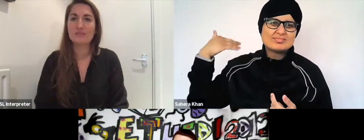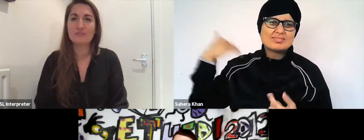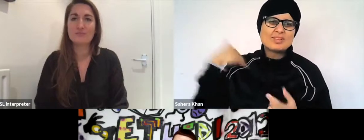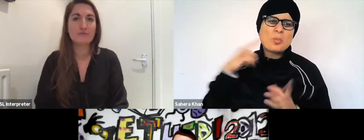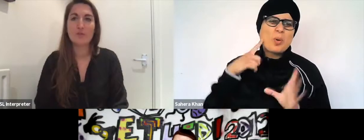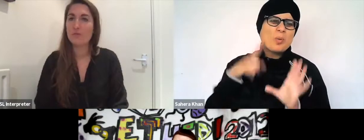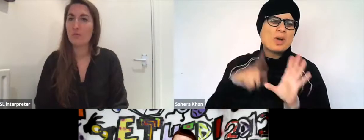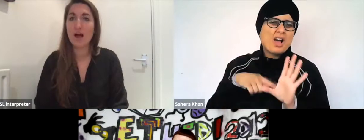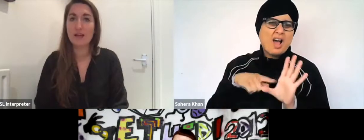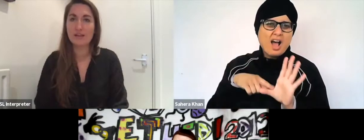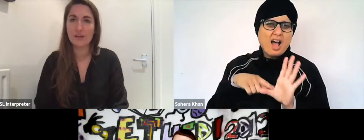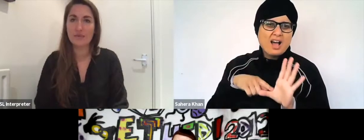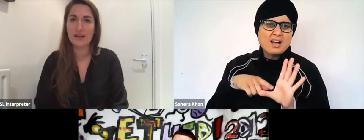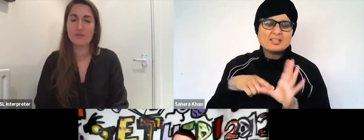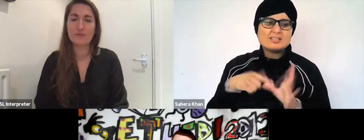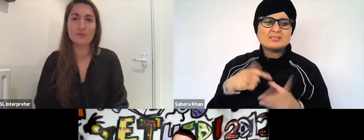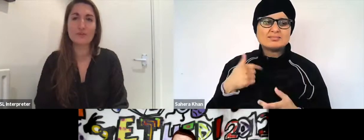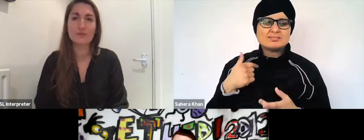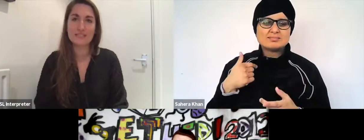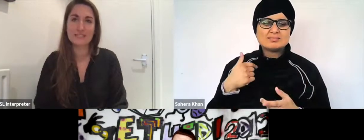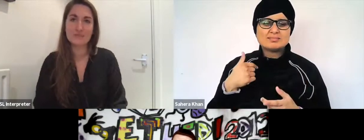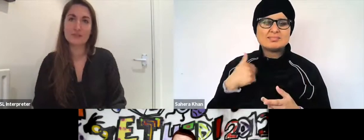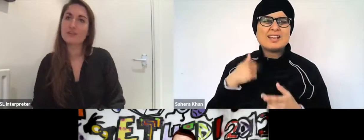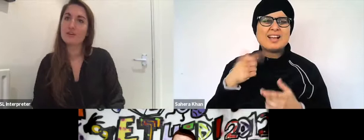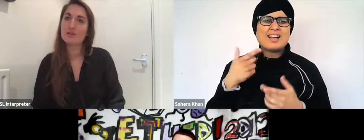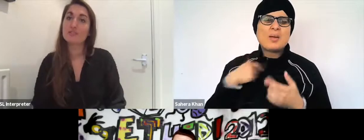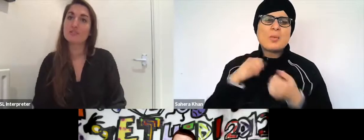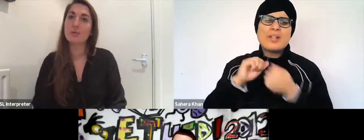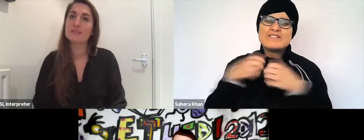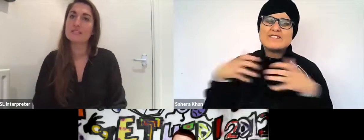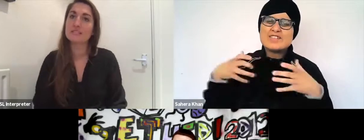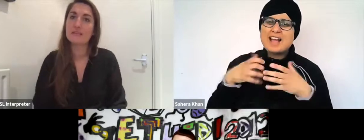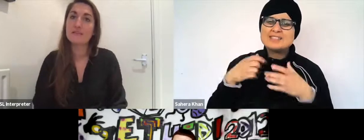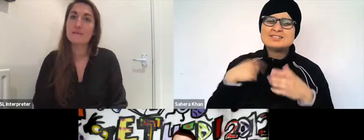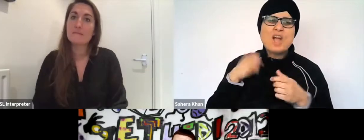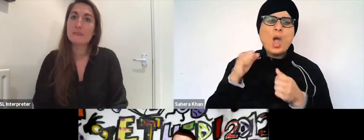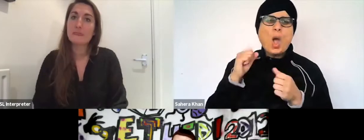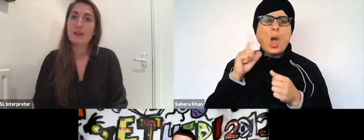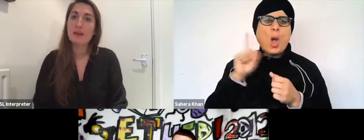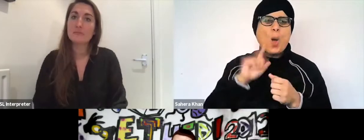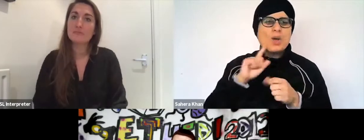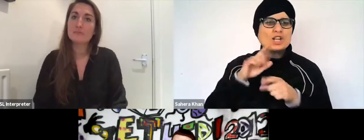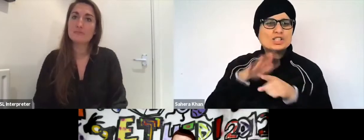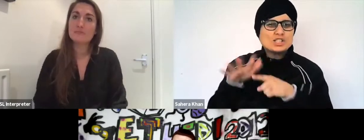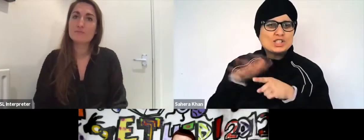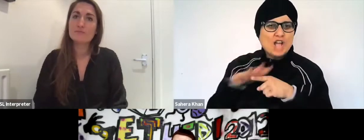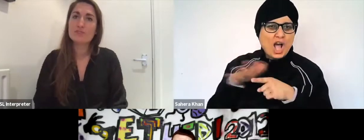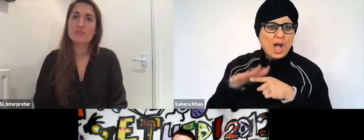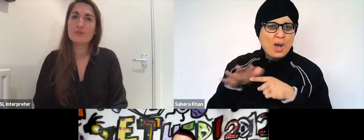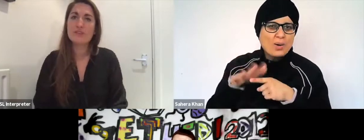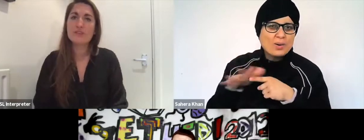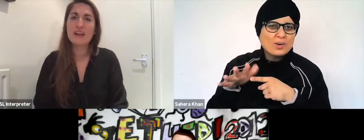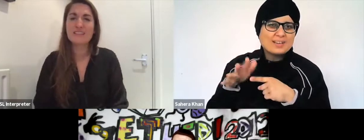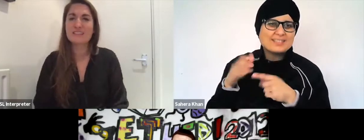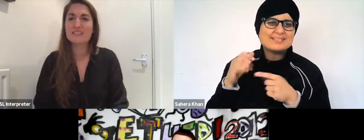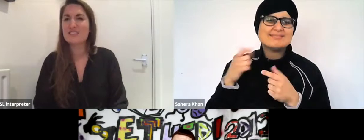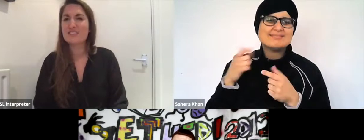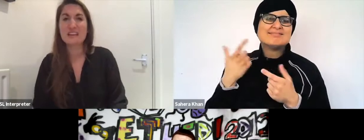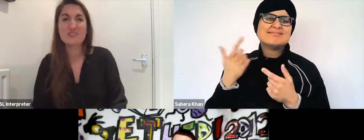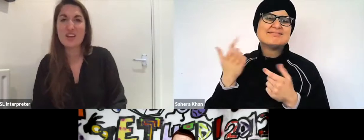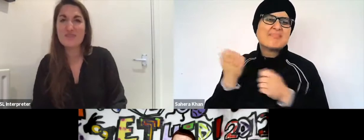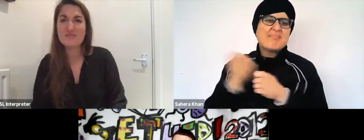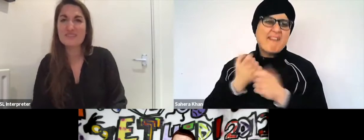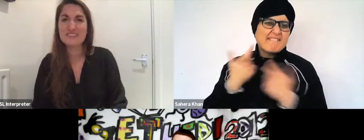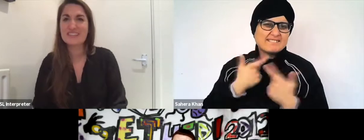Well, it's from a while ago now. For a few years, I've been involved in the comedy scene, um, just with friends and just